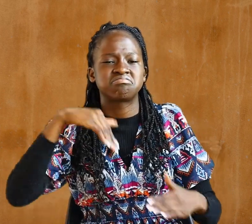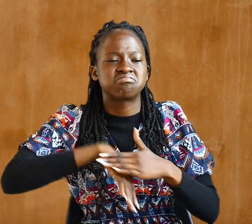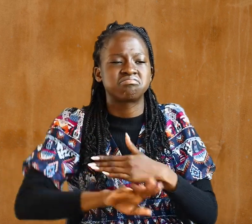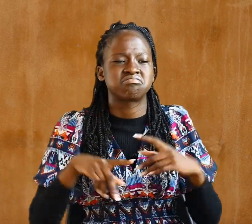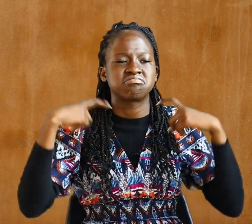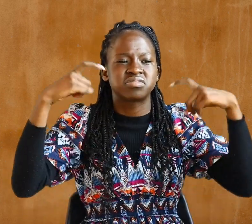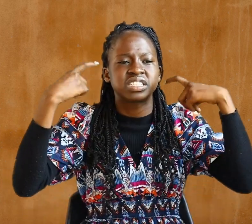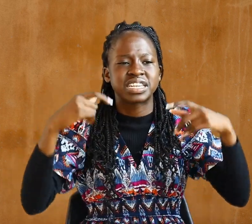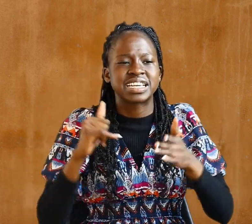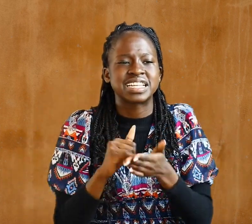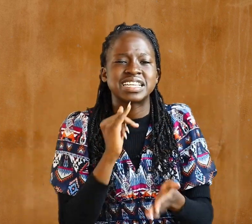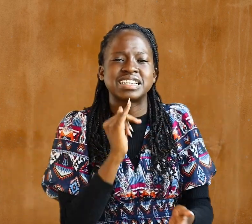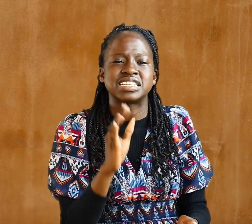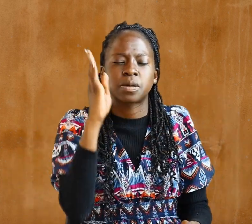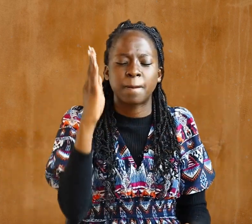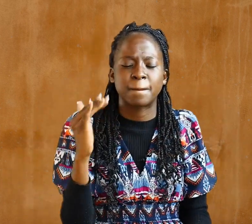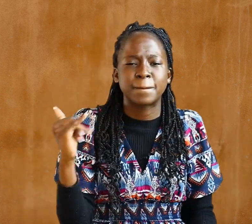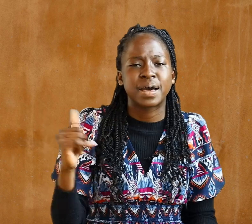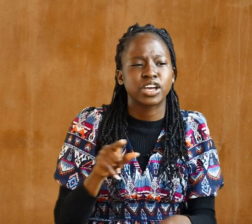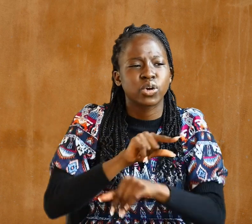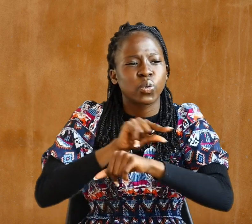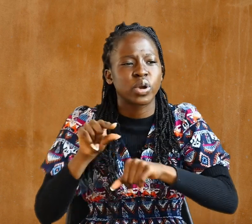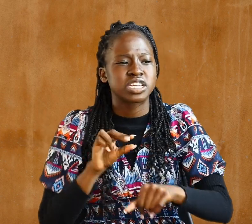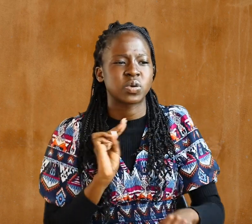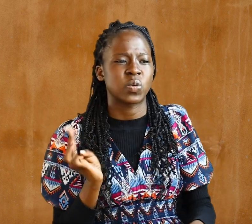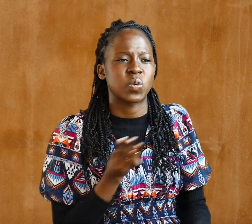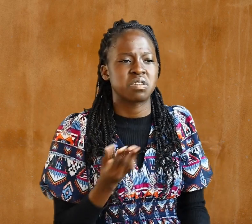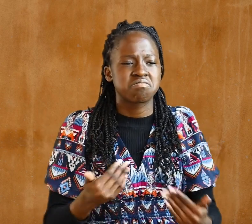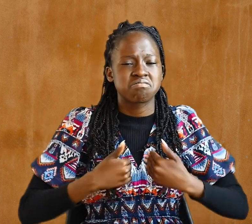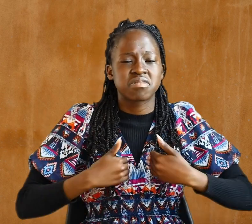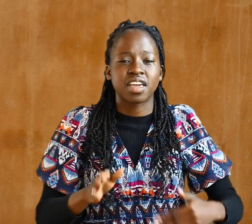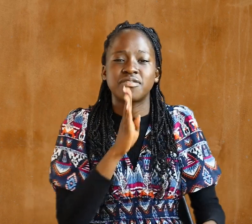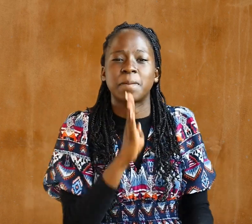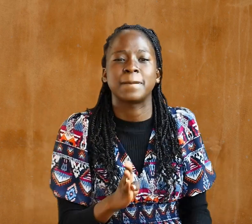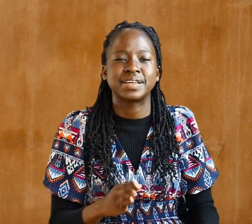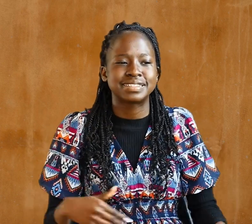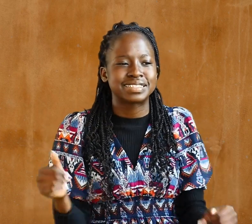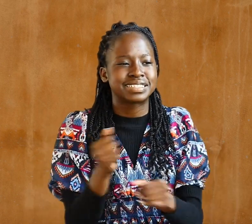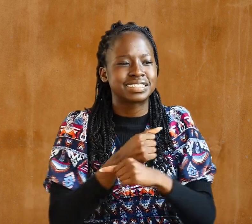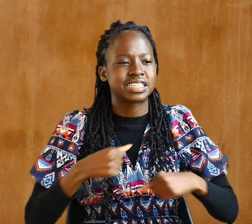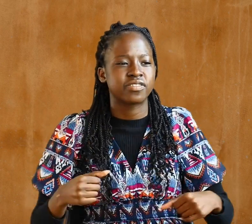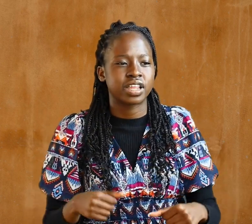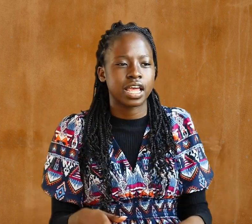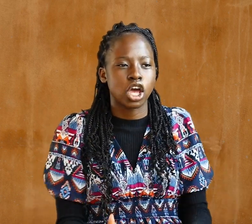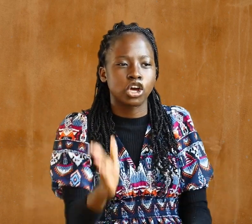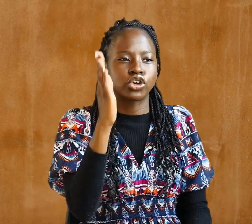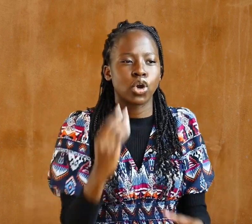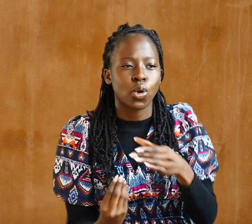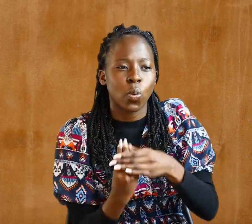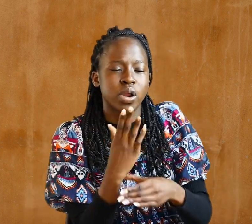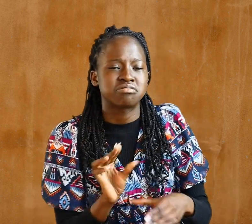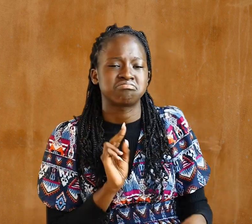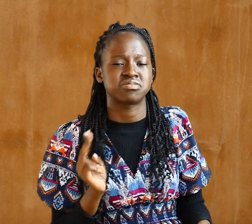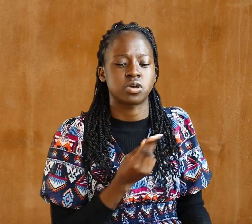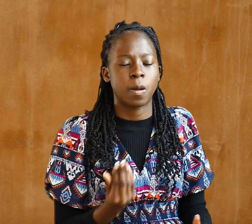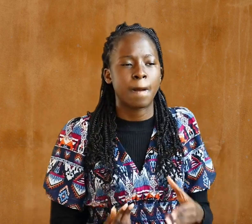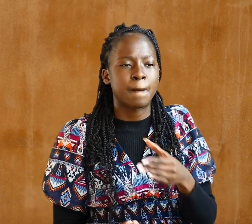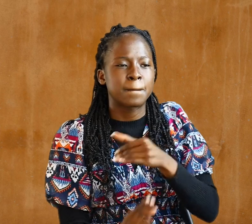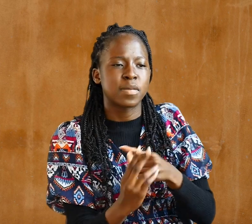saved, and God raised us up with Christ and seated us with him in the heavenly realms